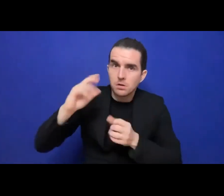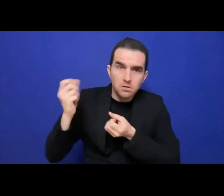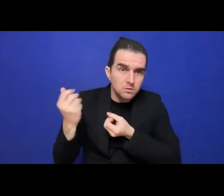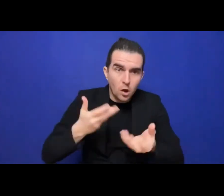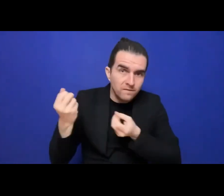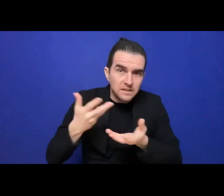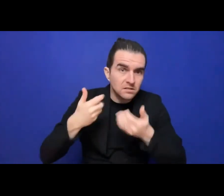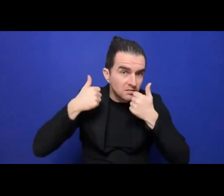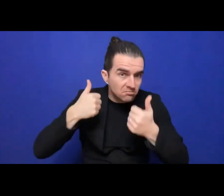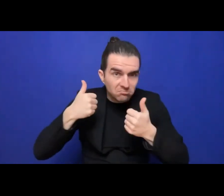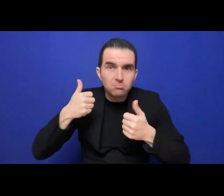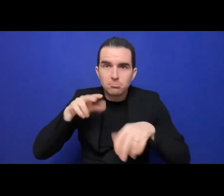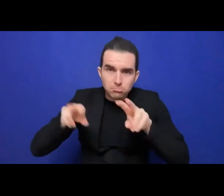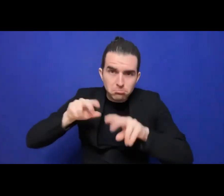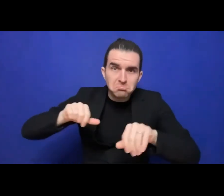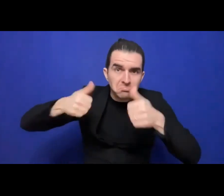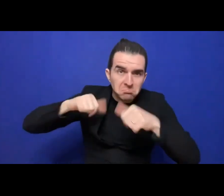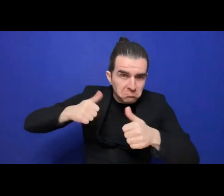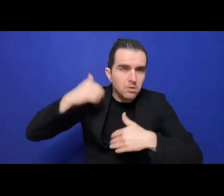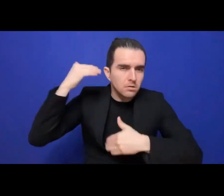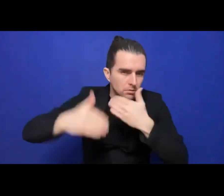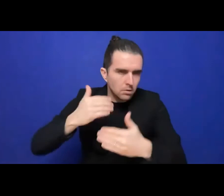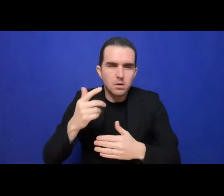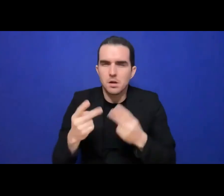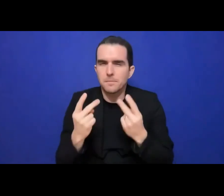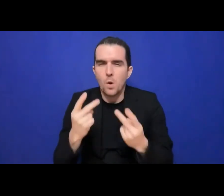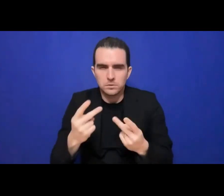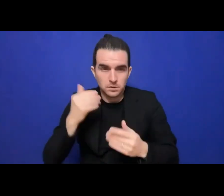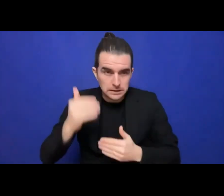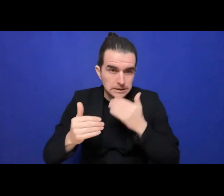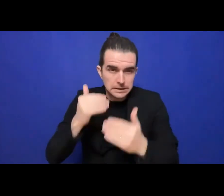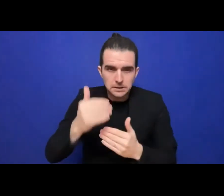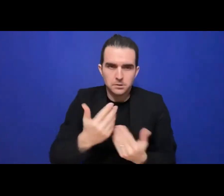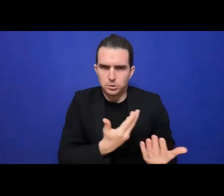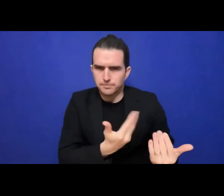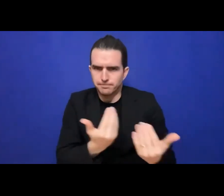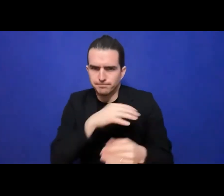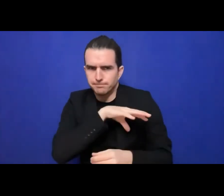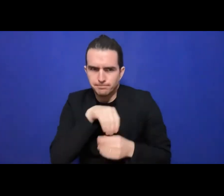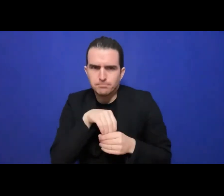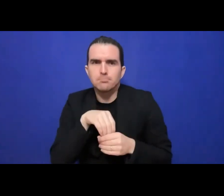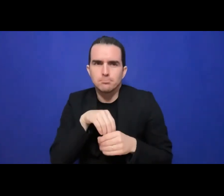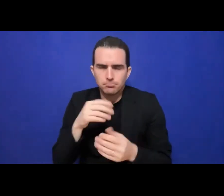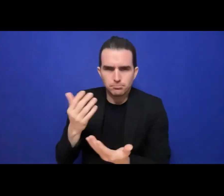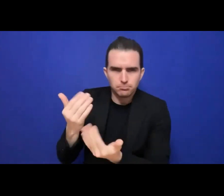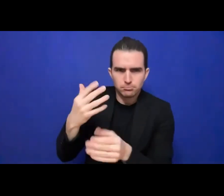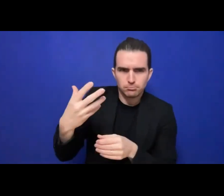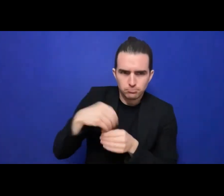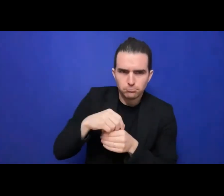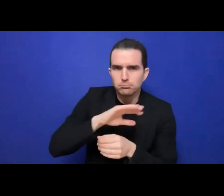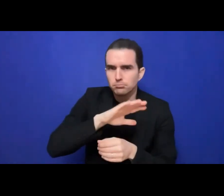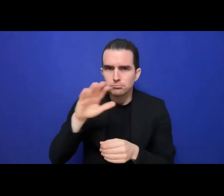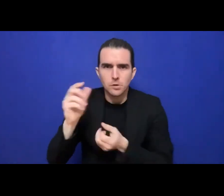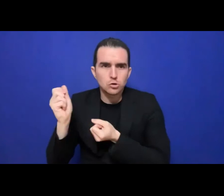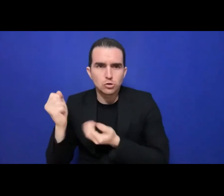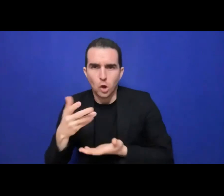conducting participatory survey, involve use of questionnaire and focused group and key informant interviews.